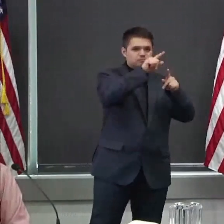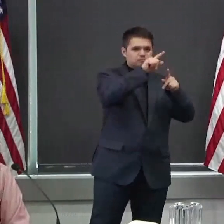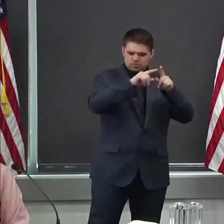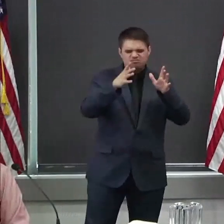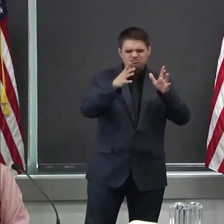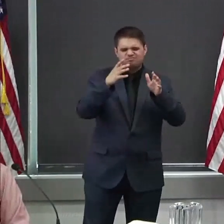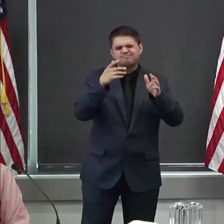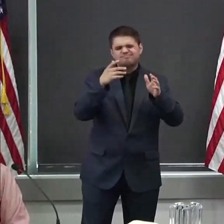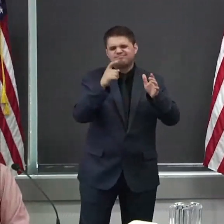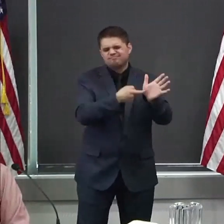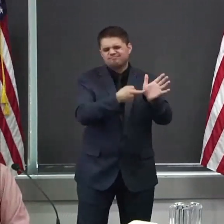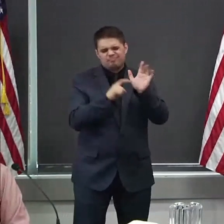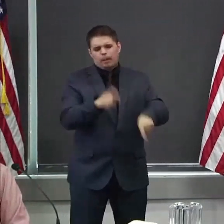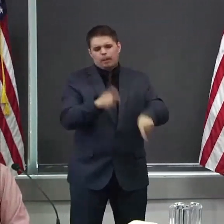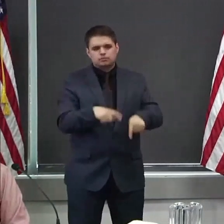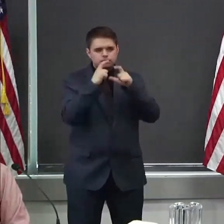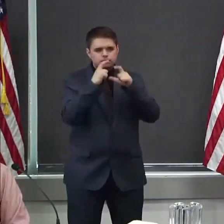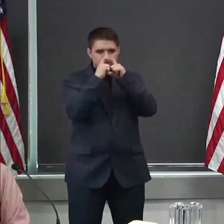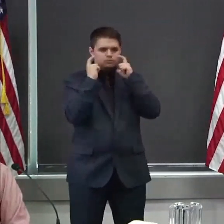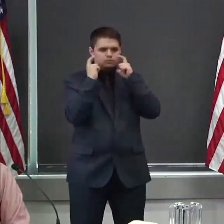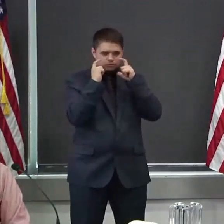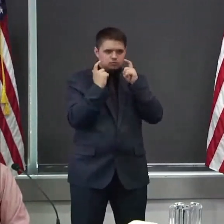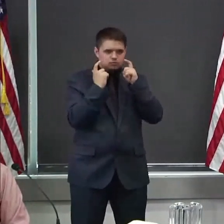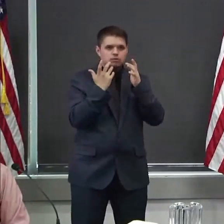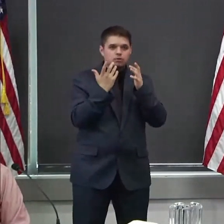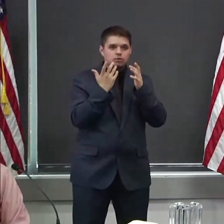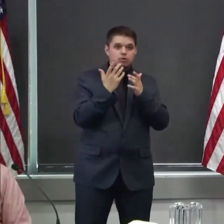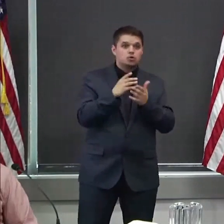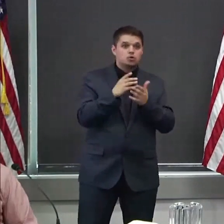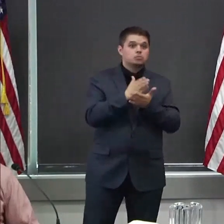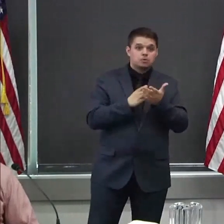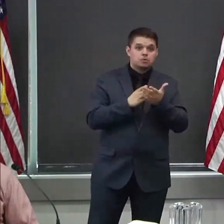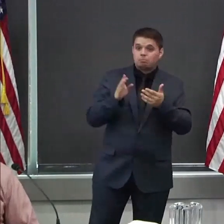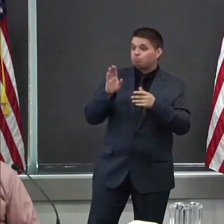with our Business Oregon, our